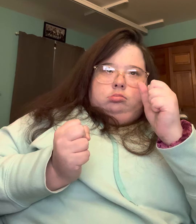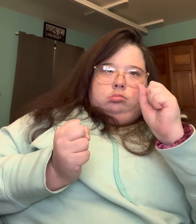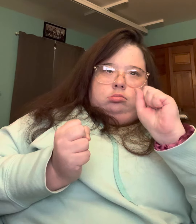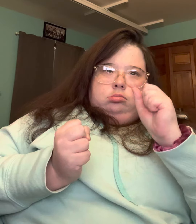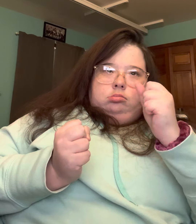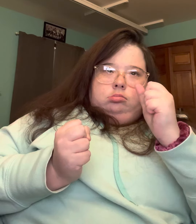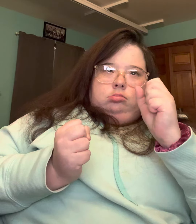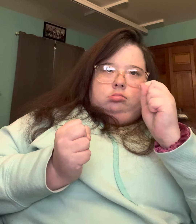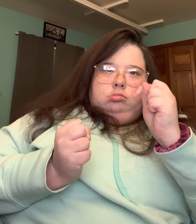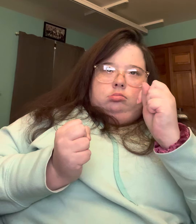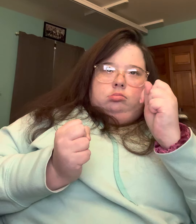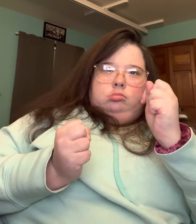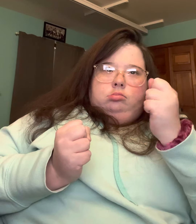going to shake it.